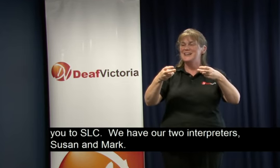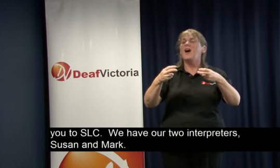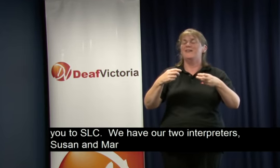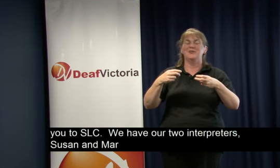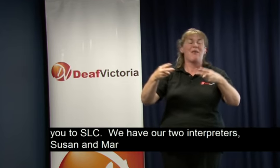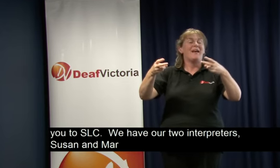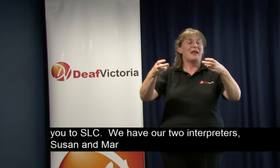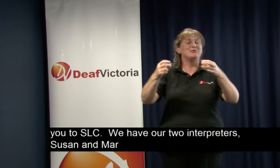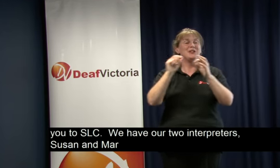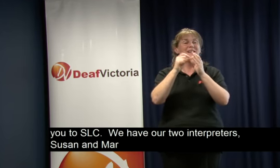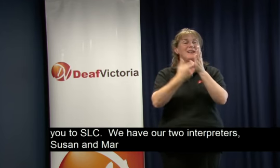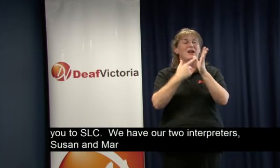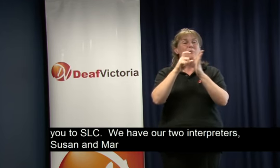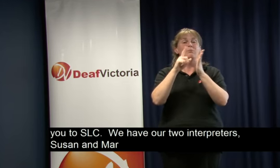And thank you to our captioners.